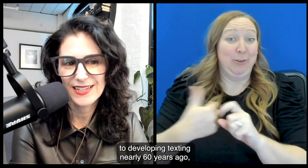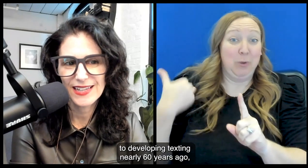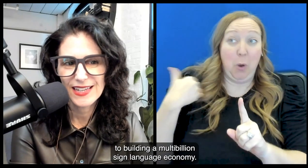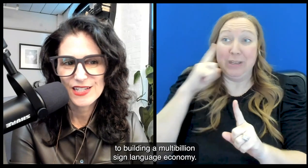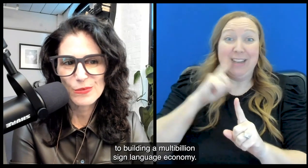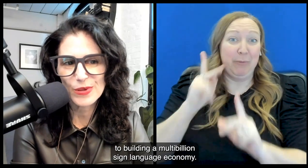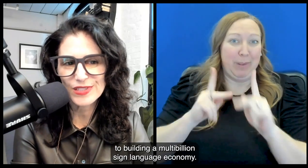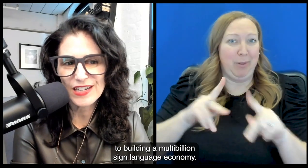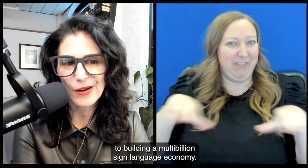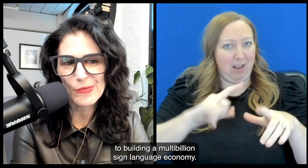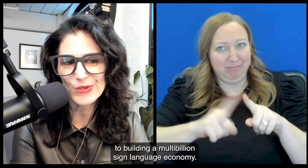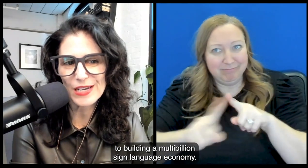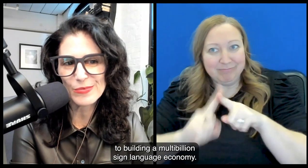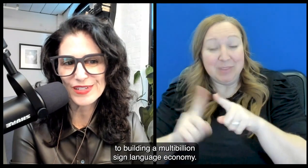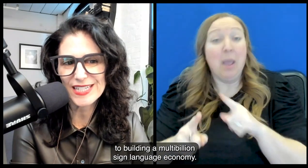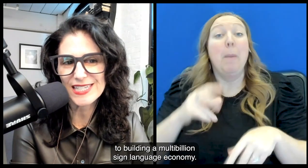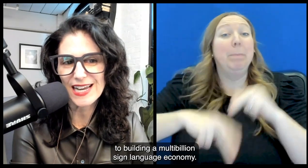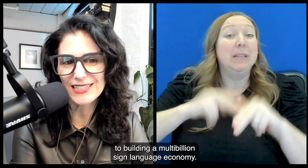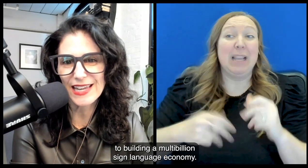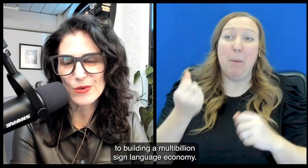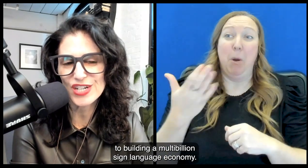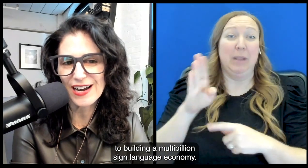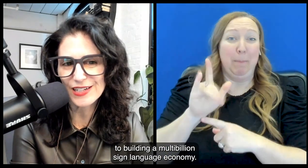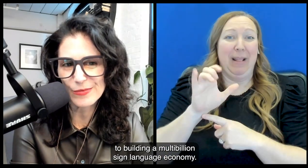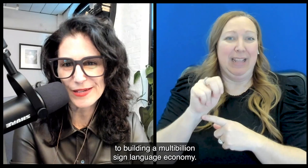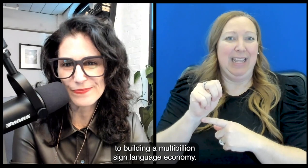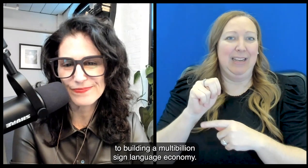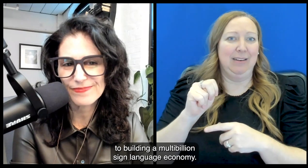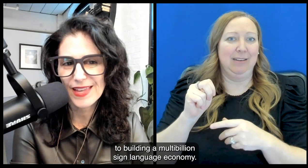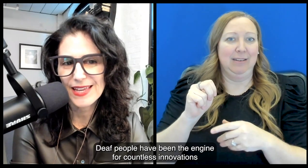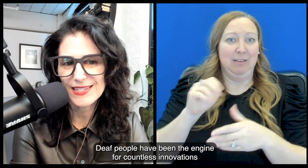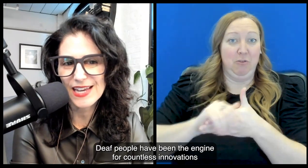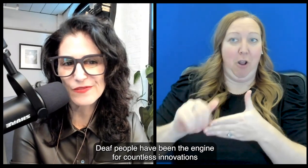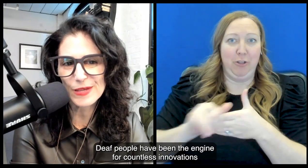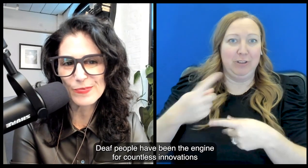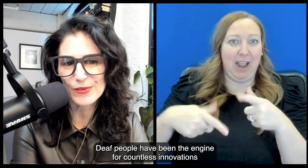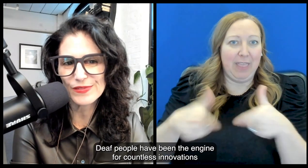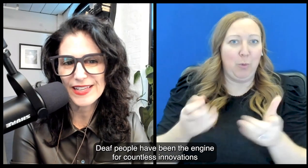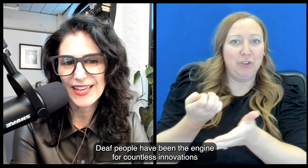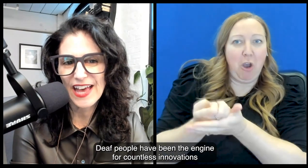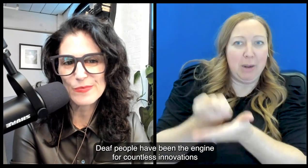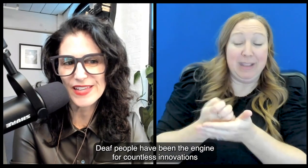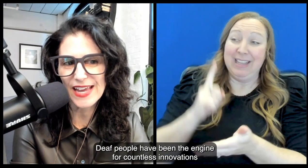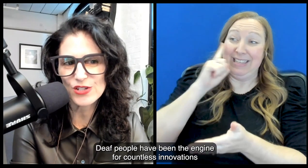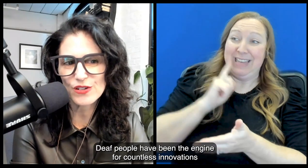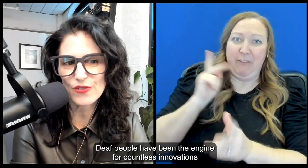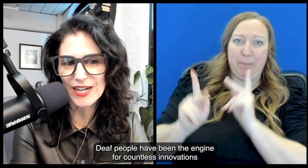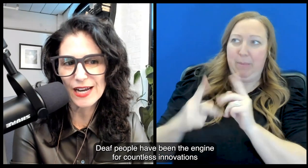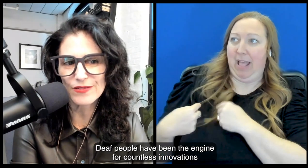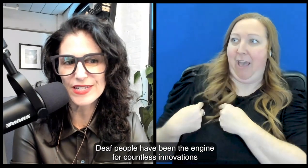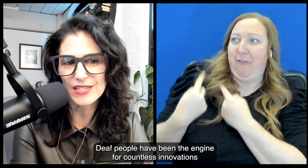to building a multi-billion sign language economy, deaf people have been the